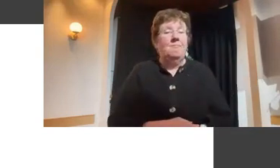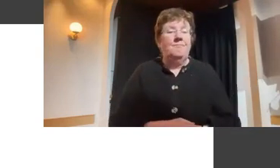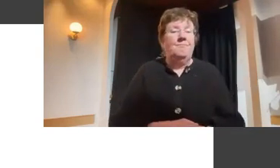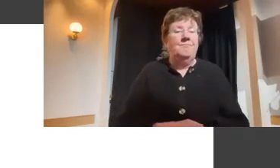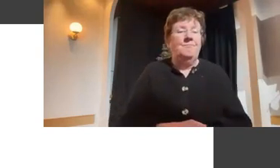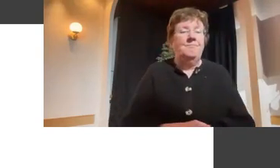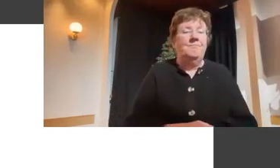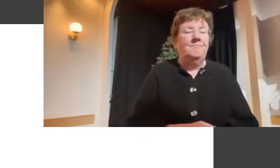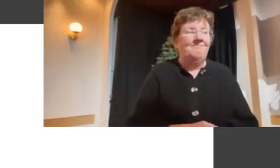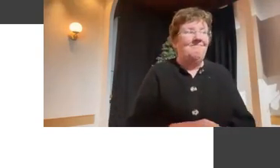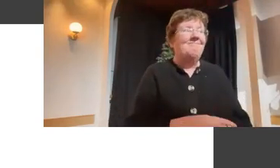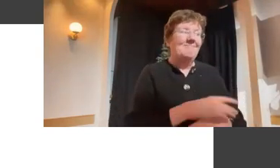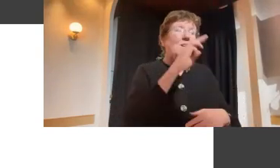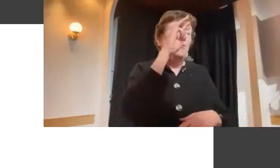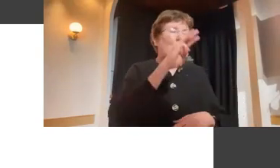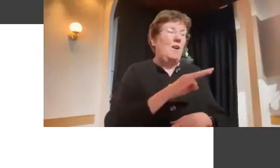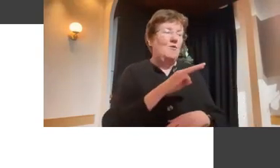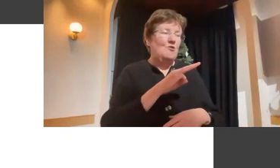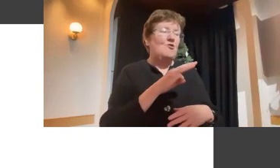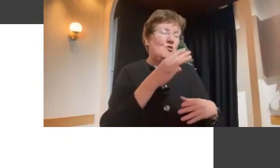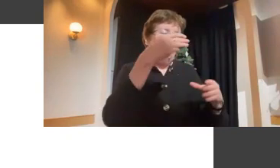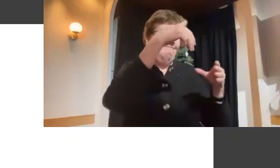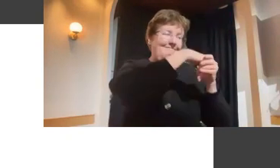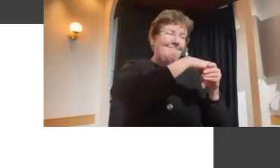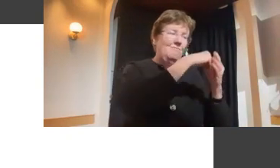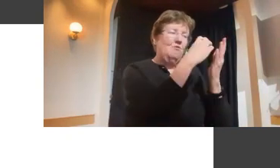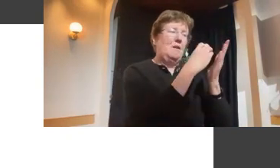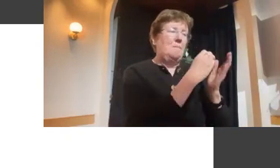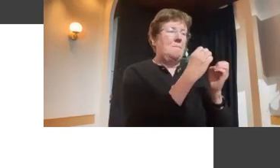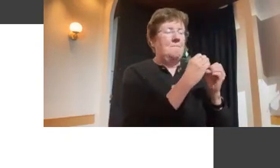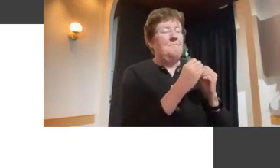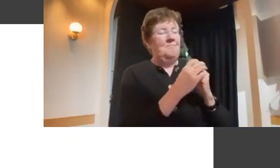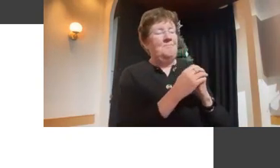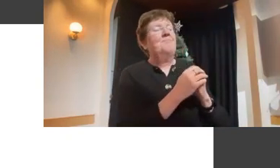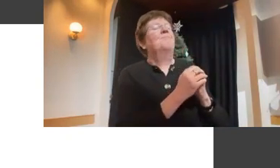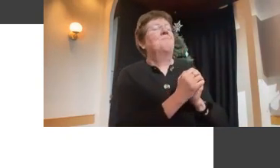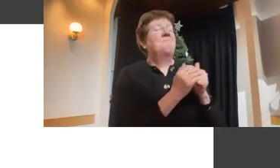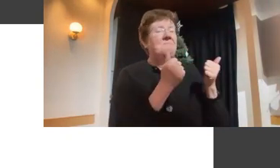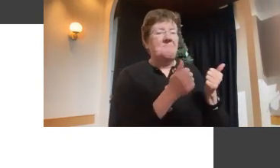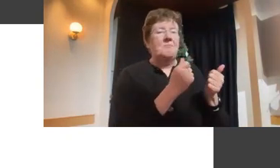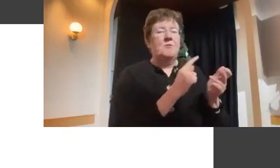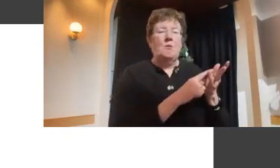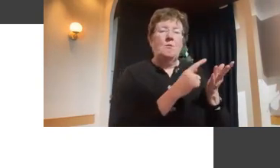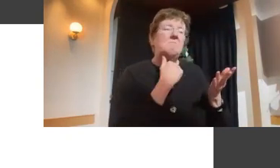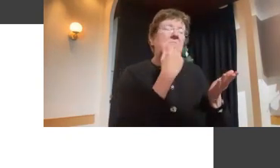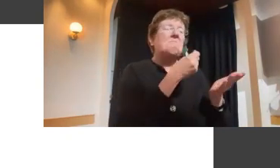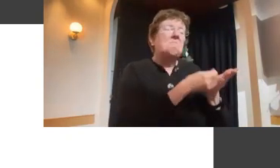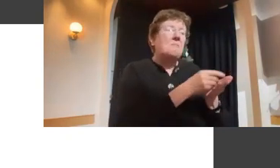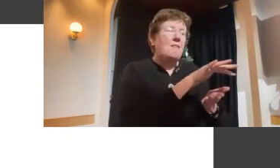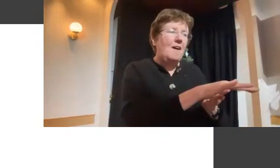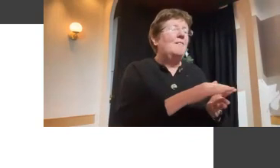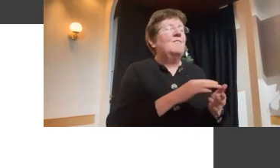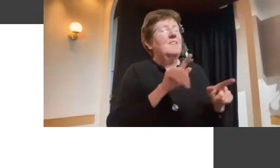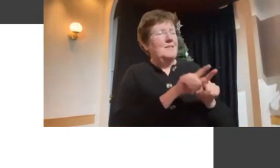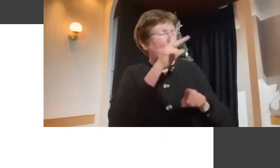things are government funded. And we see Welsh as well, particularly embedded in